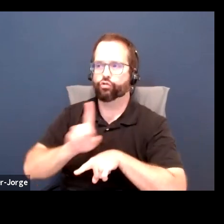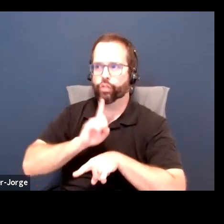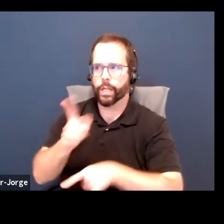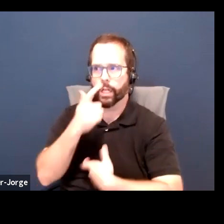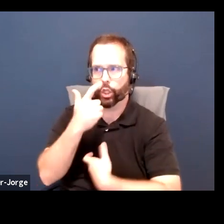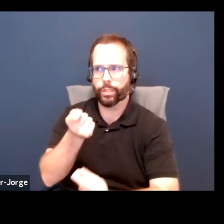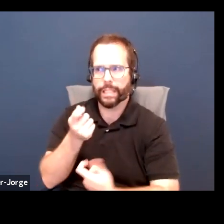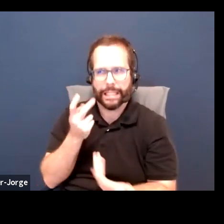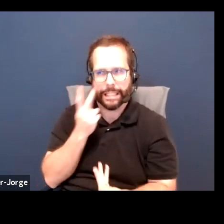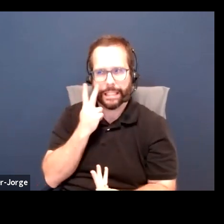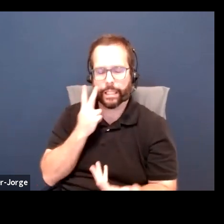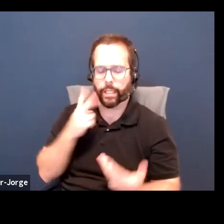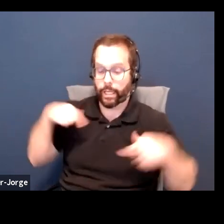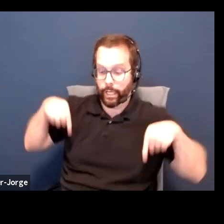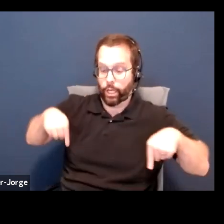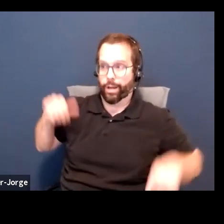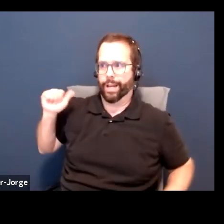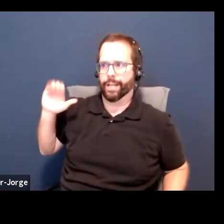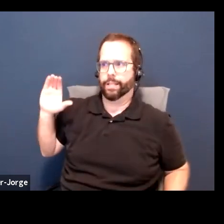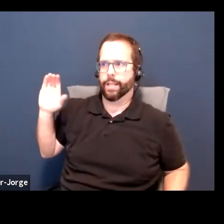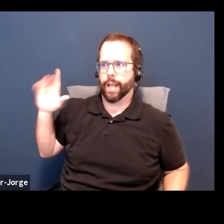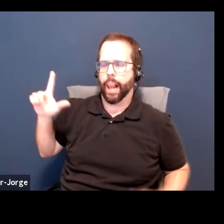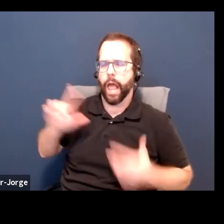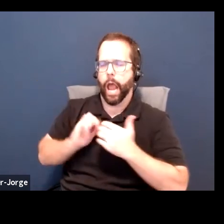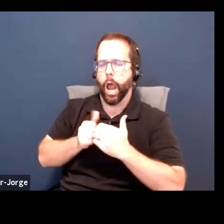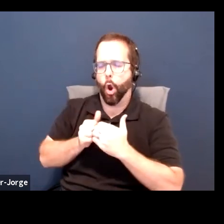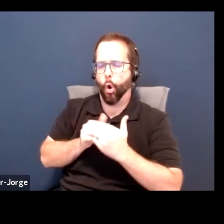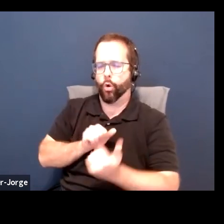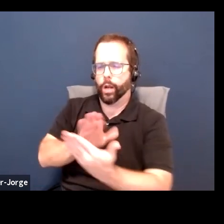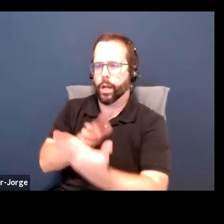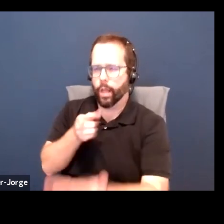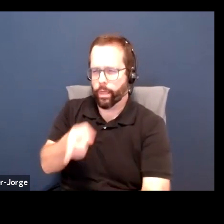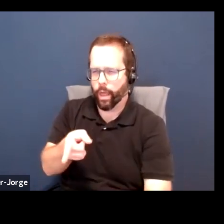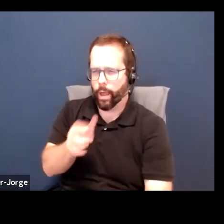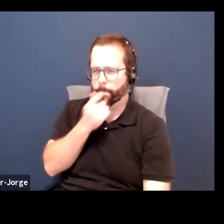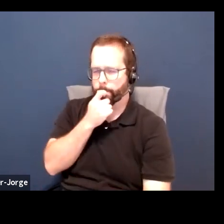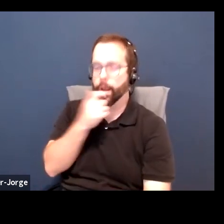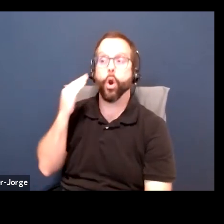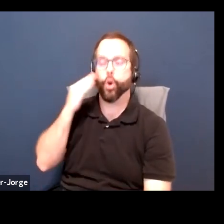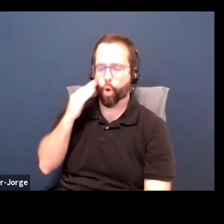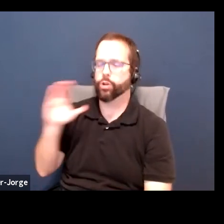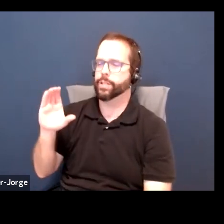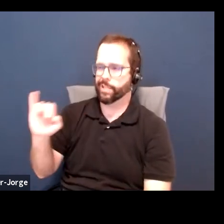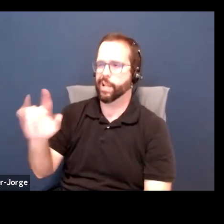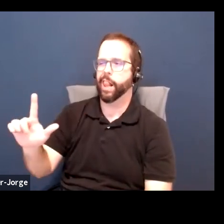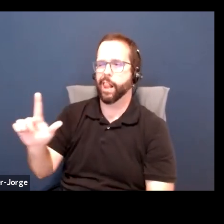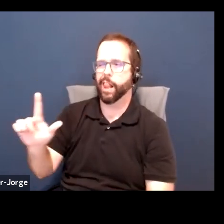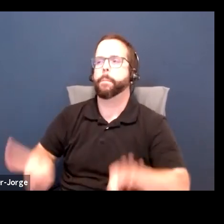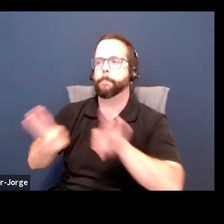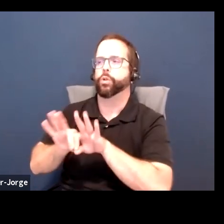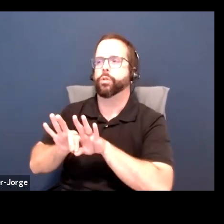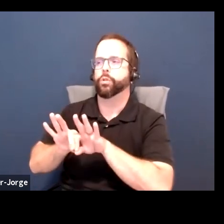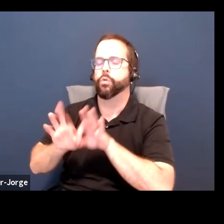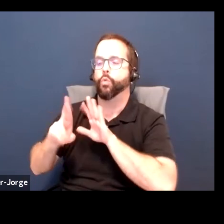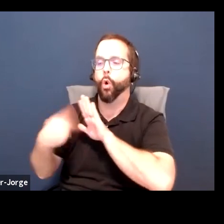it in ACL that we can do. We know that CILs play a really, really important role in responding to